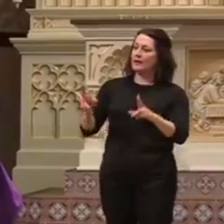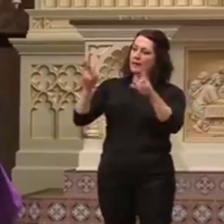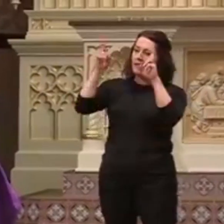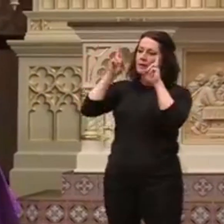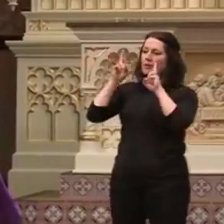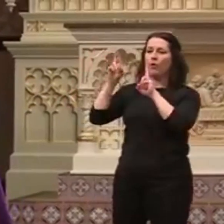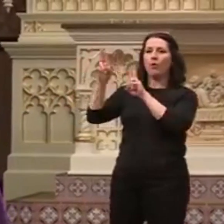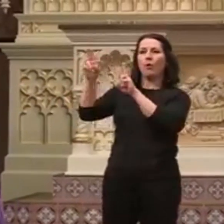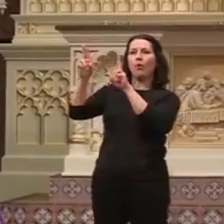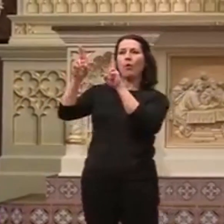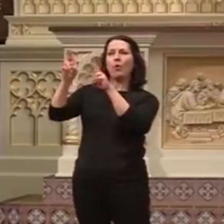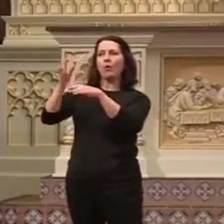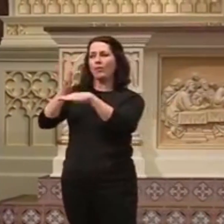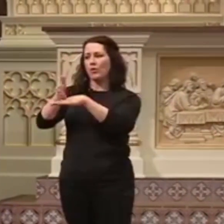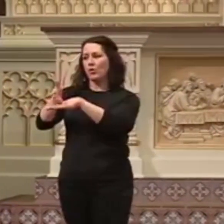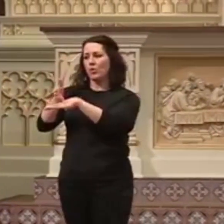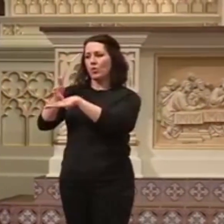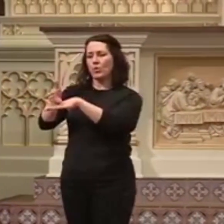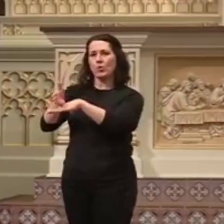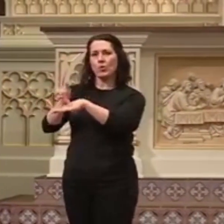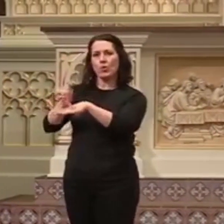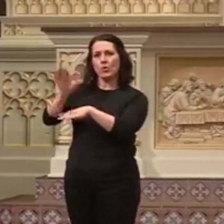Behold the wood of the